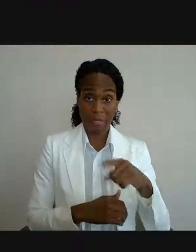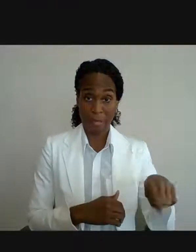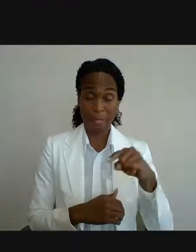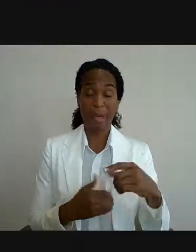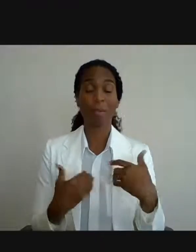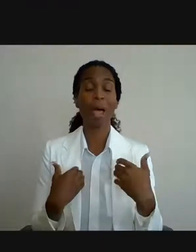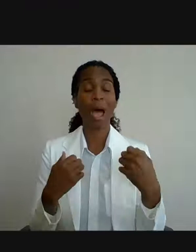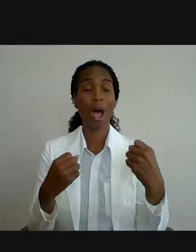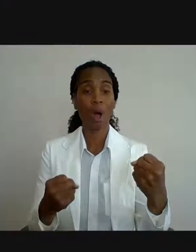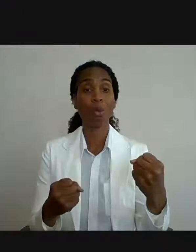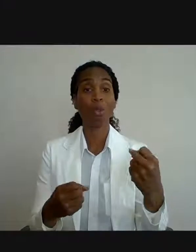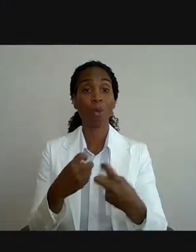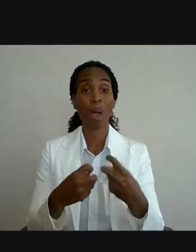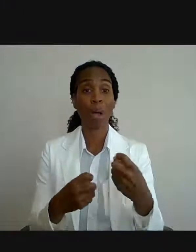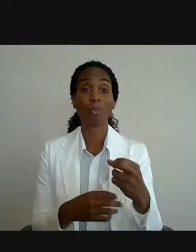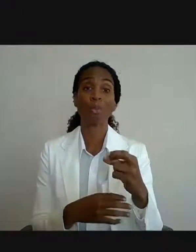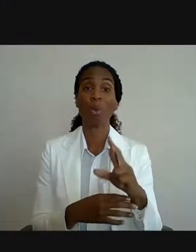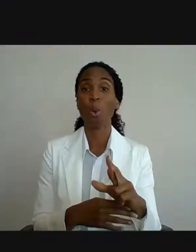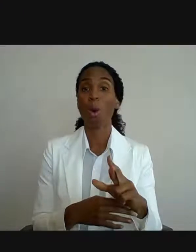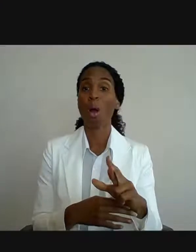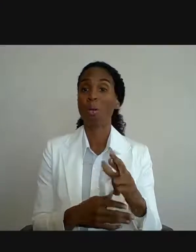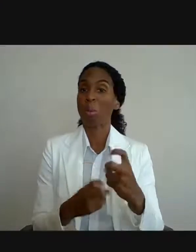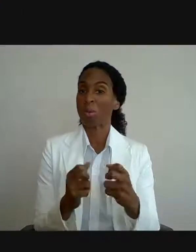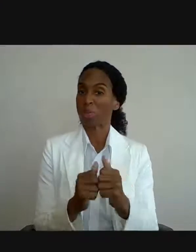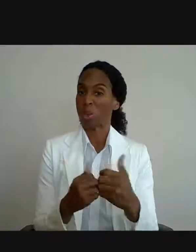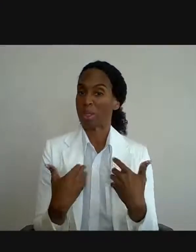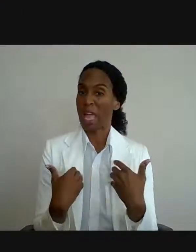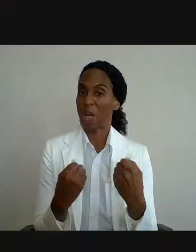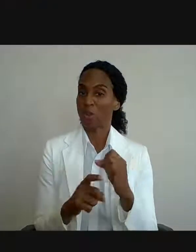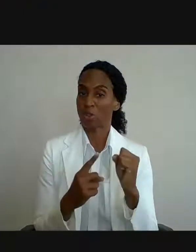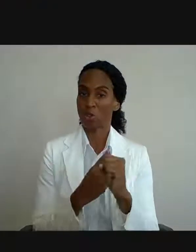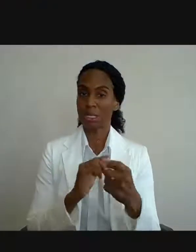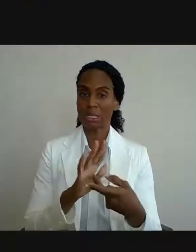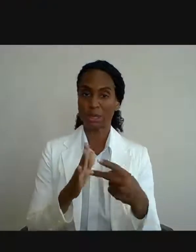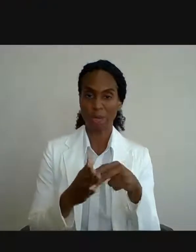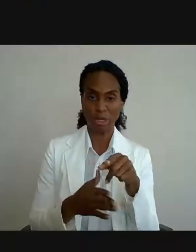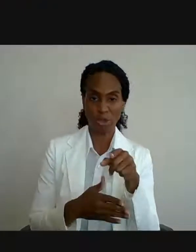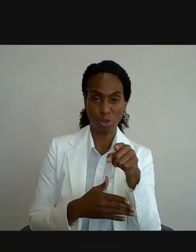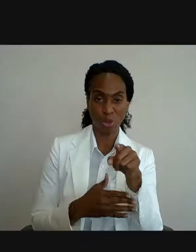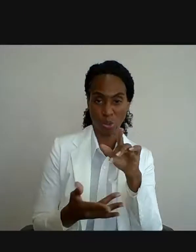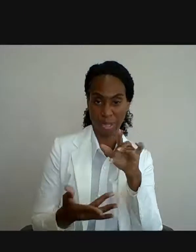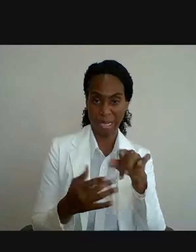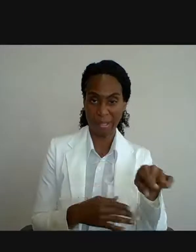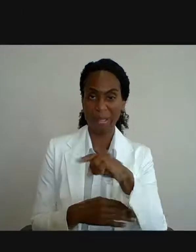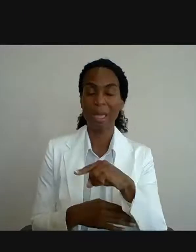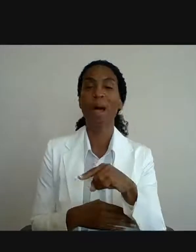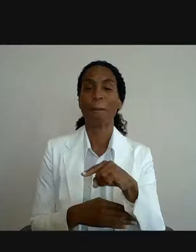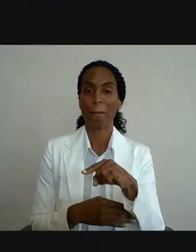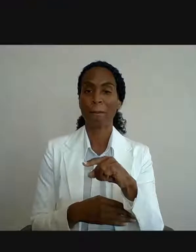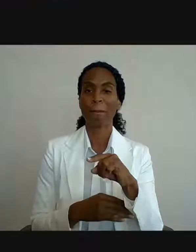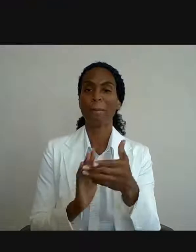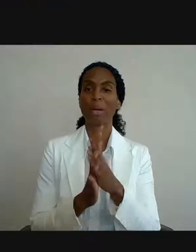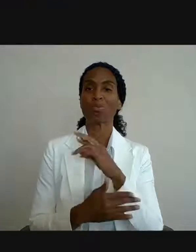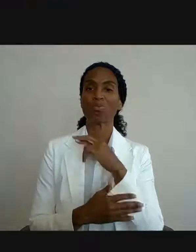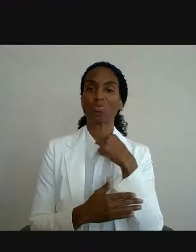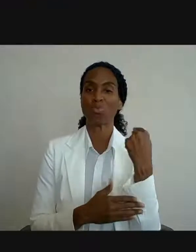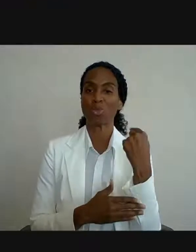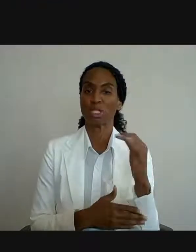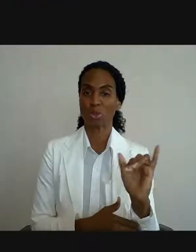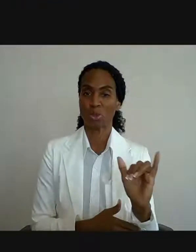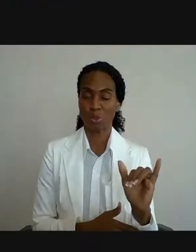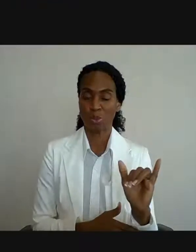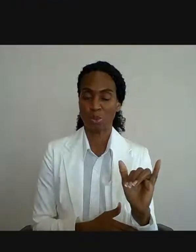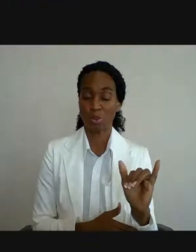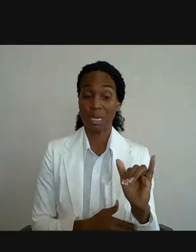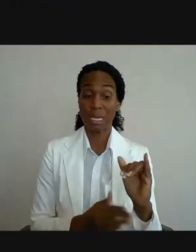health or immunity, you are putting them at risk. The city will continue